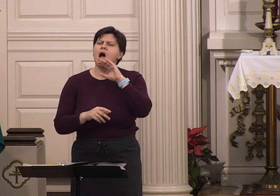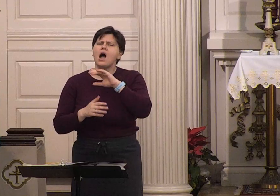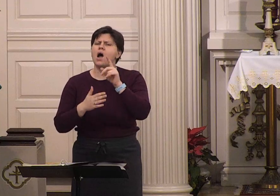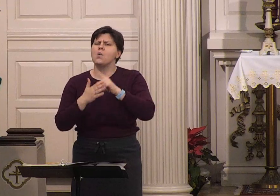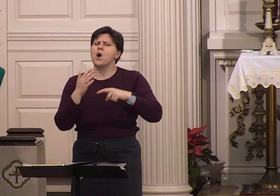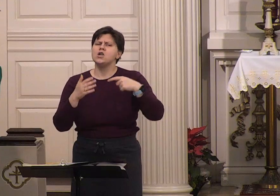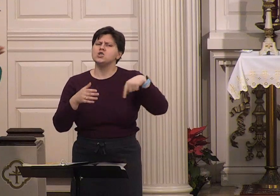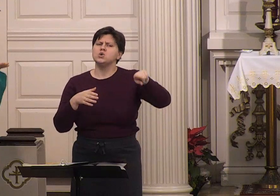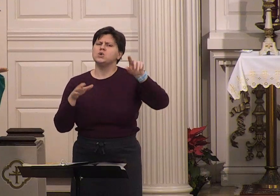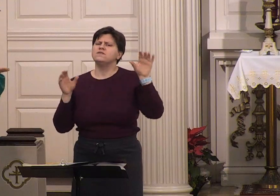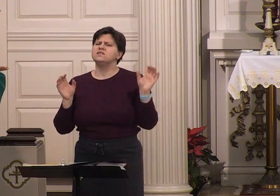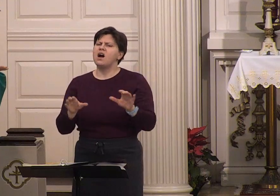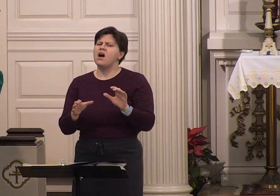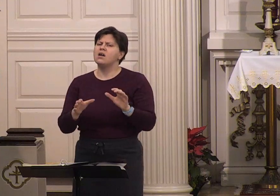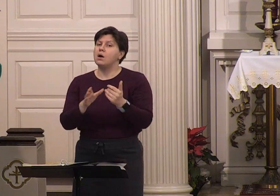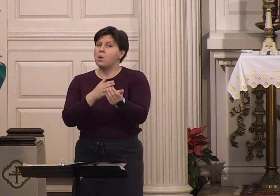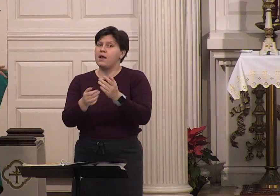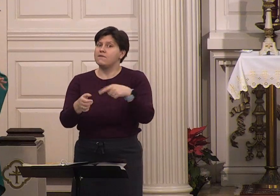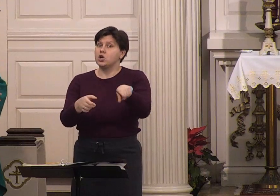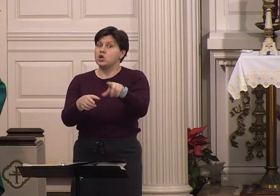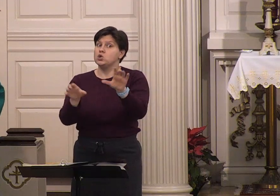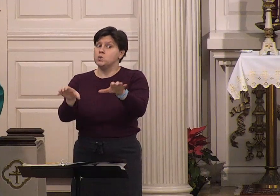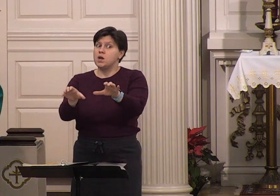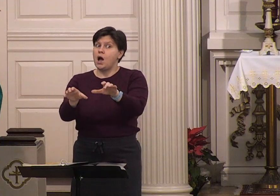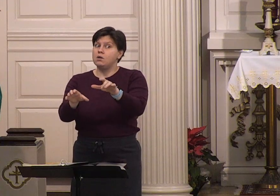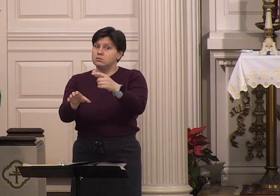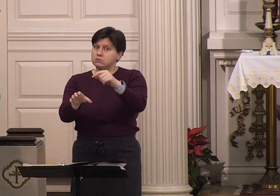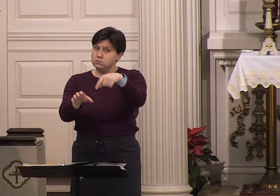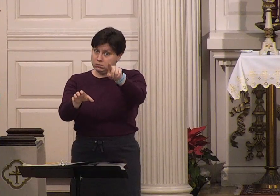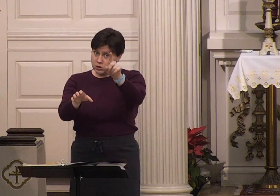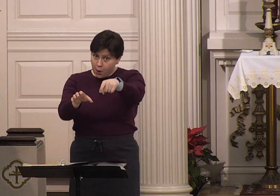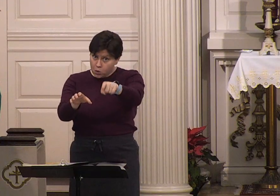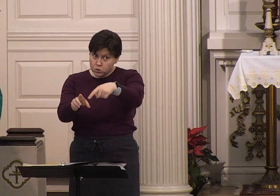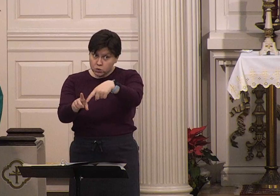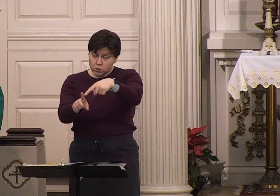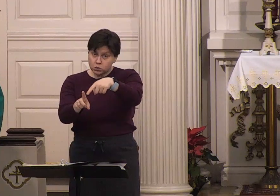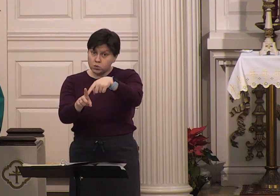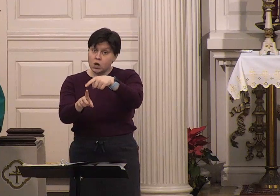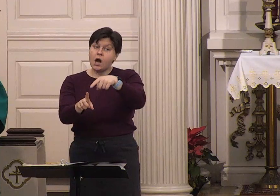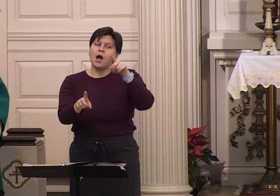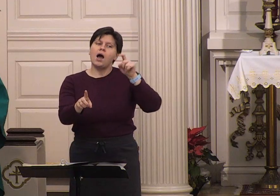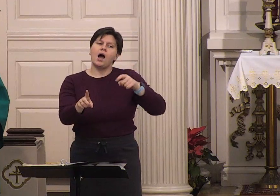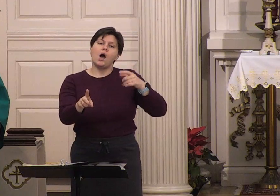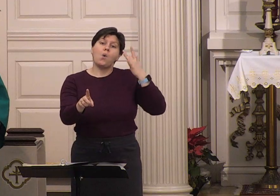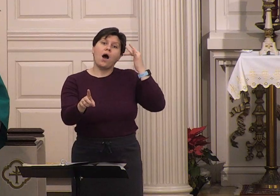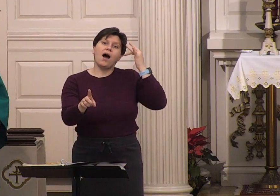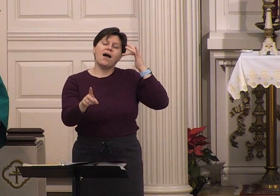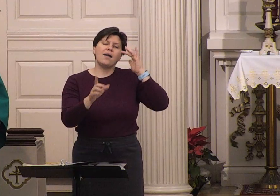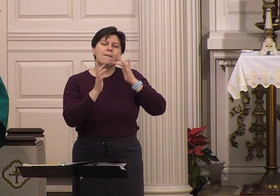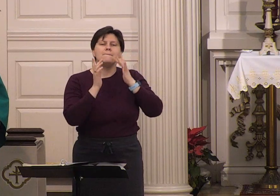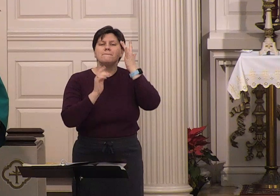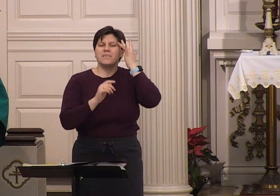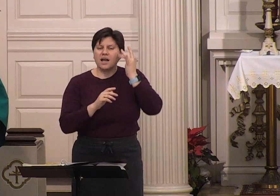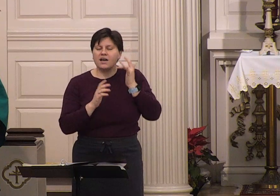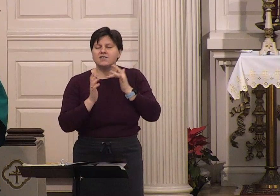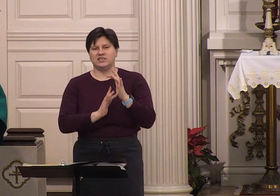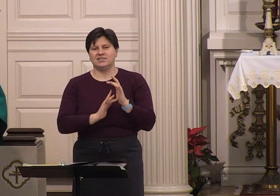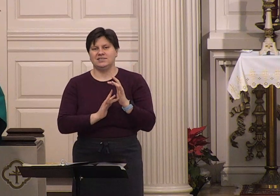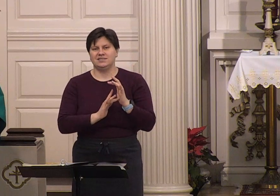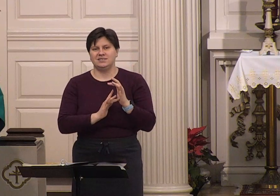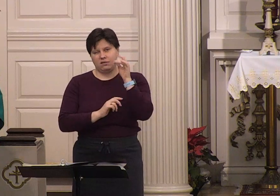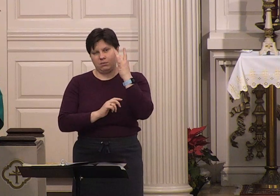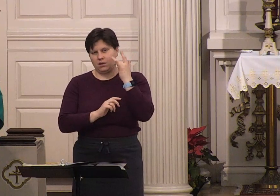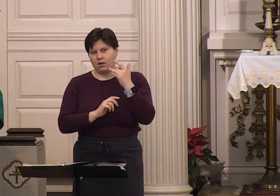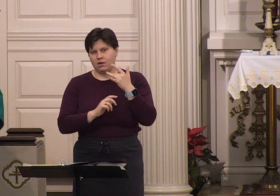and whatever it is you were supposed to have done has to have been done because of Jesus, not because of my